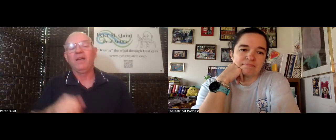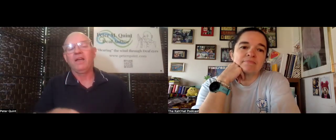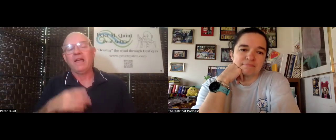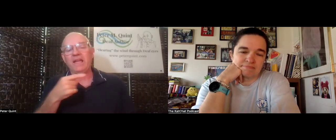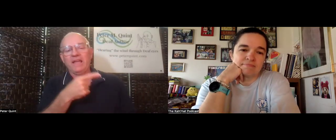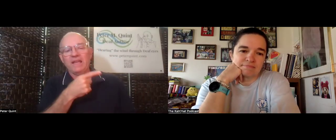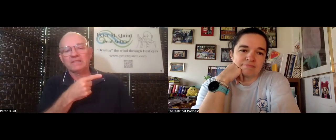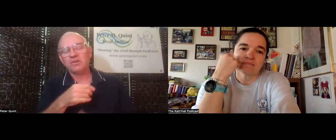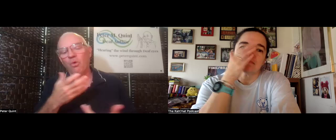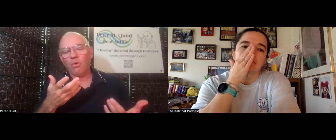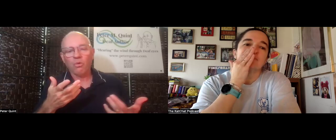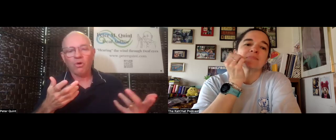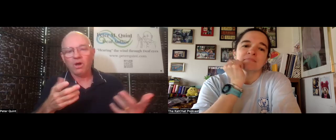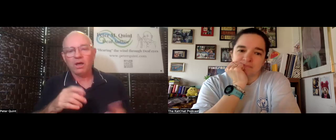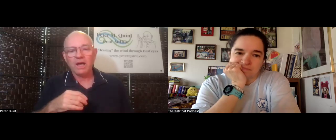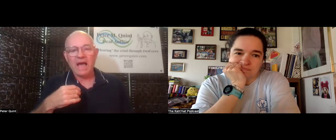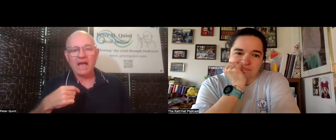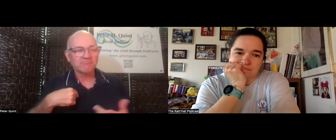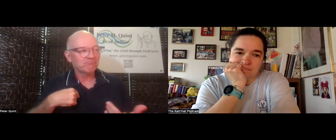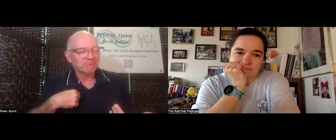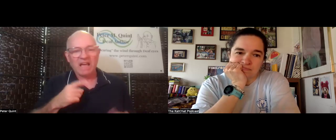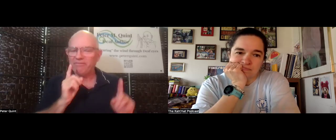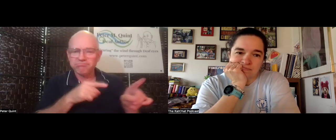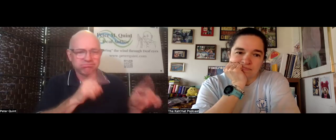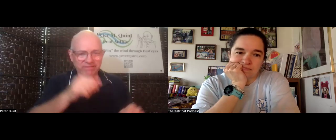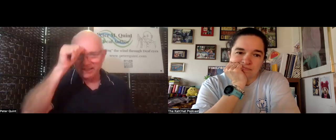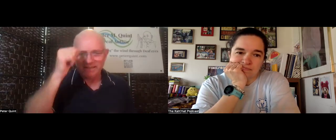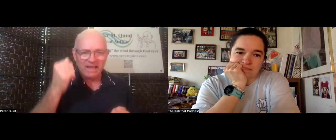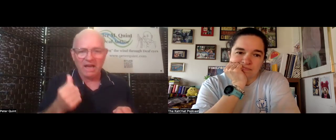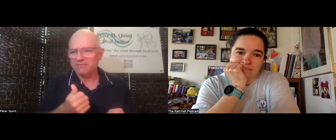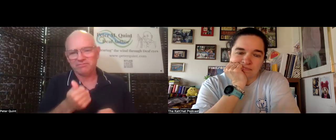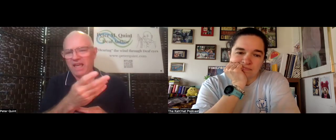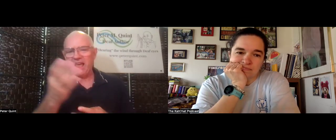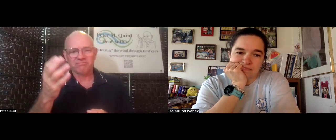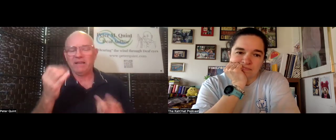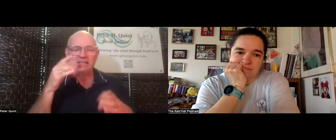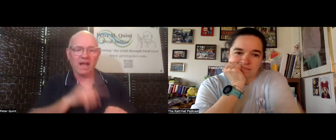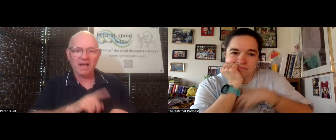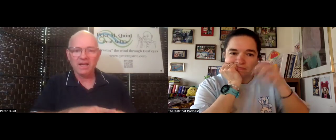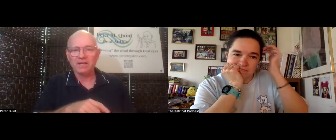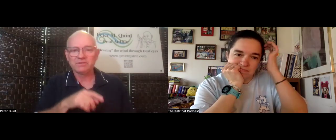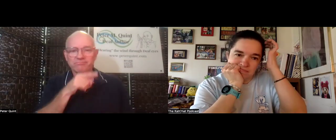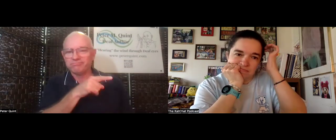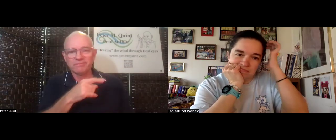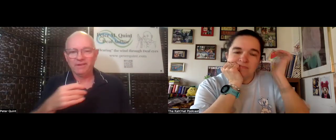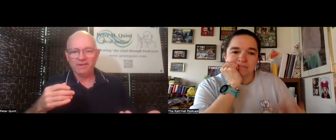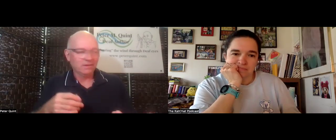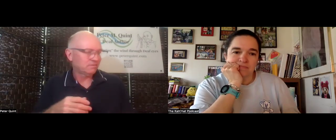Pratibha. And so I've been in the outset many